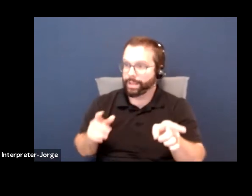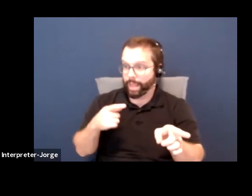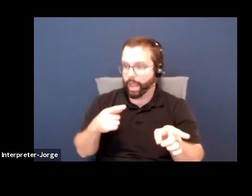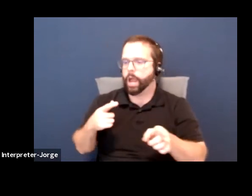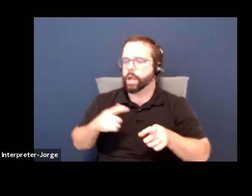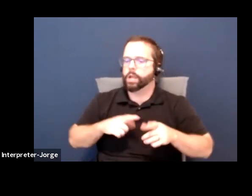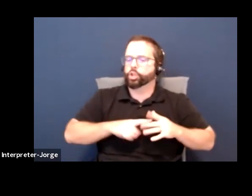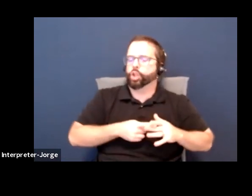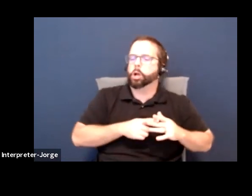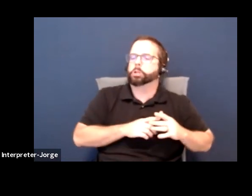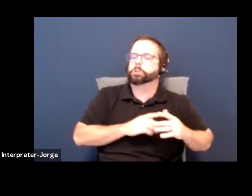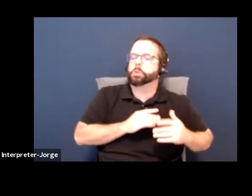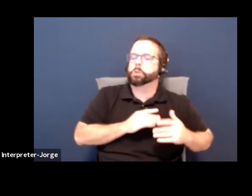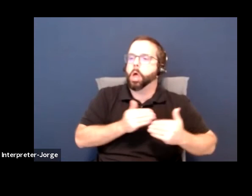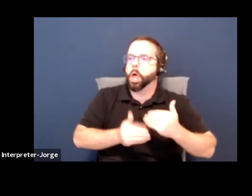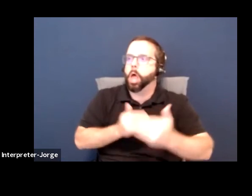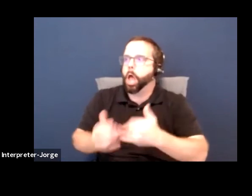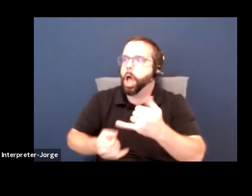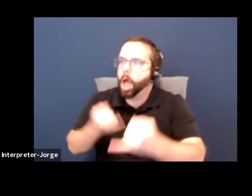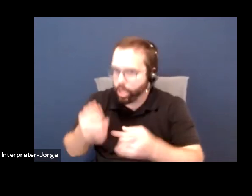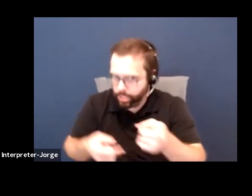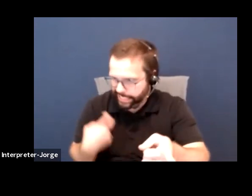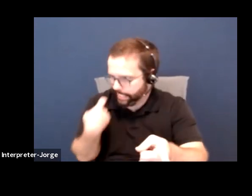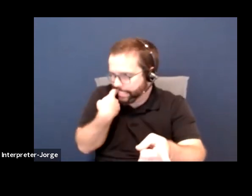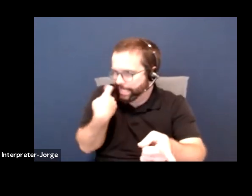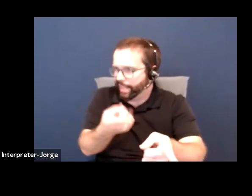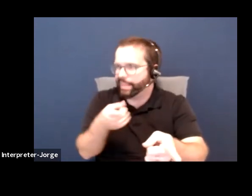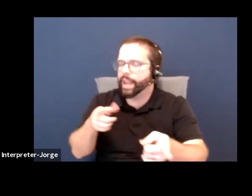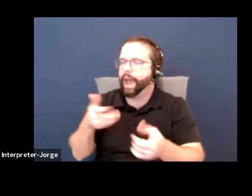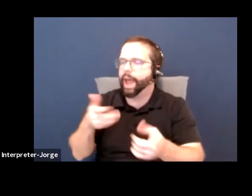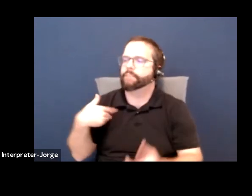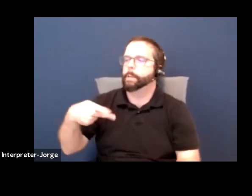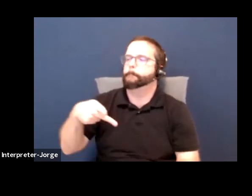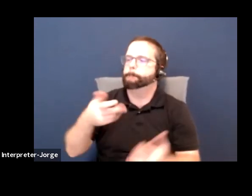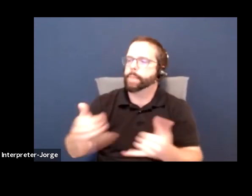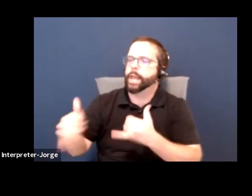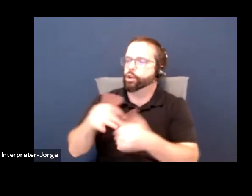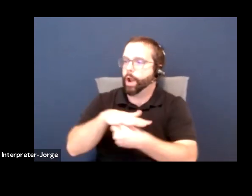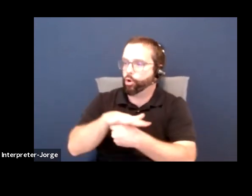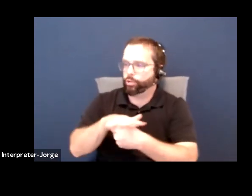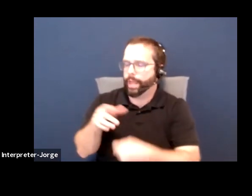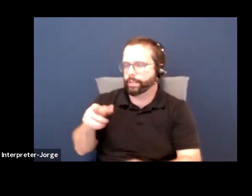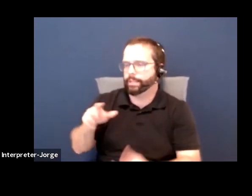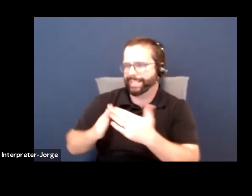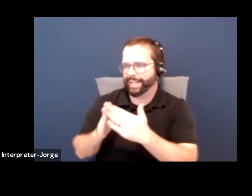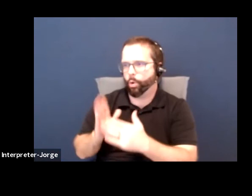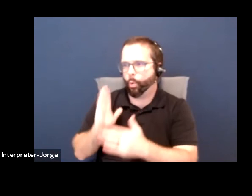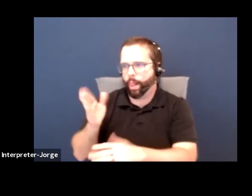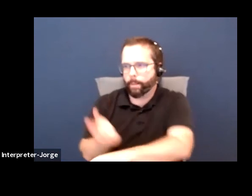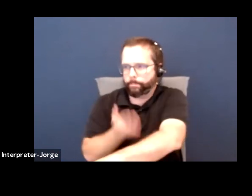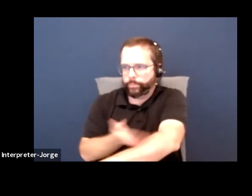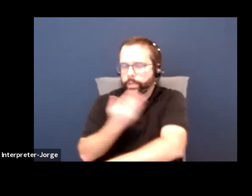in the city of Muskegon that they are updating. In the photo, you will see a blue and white